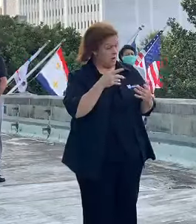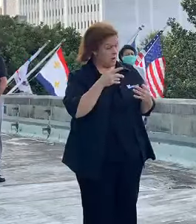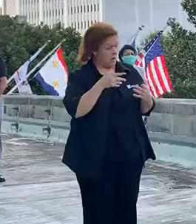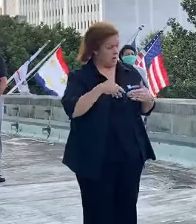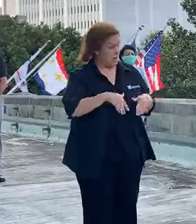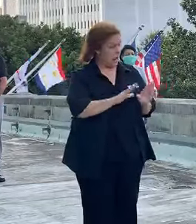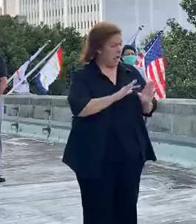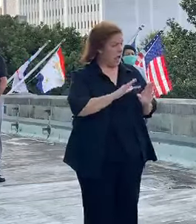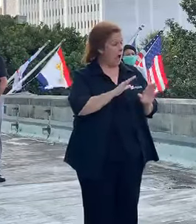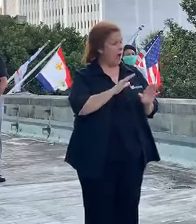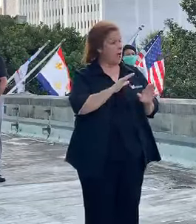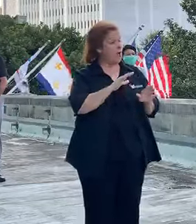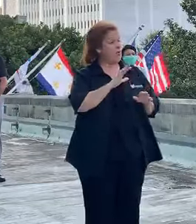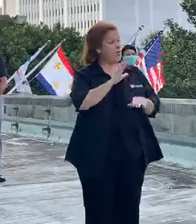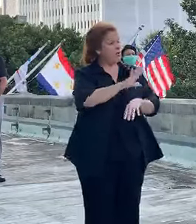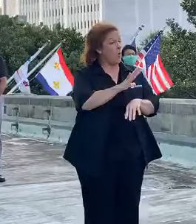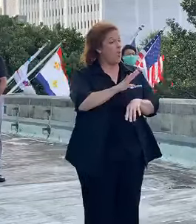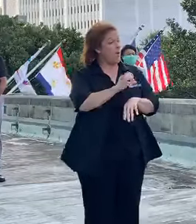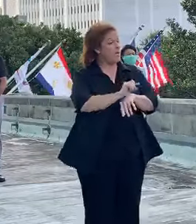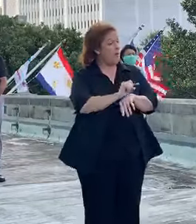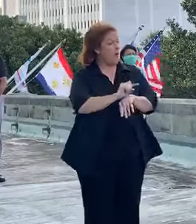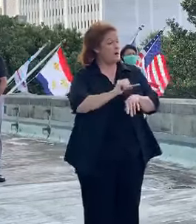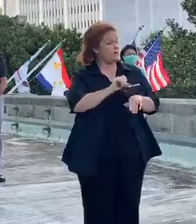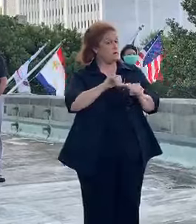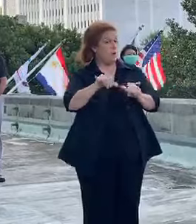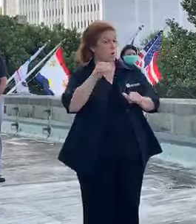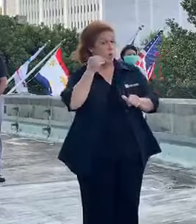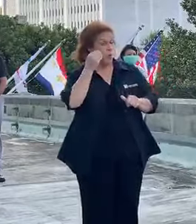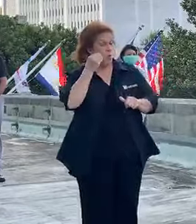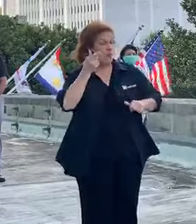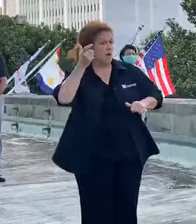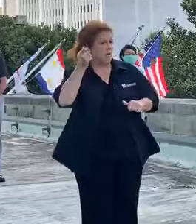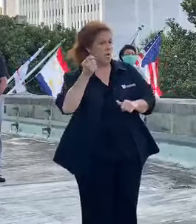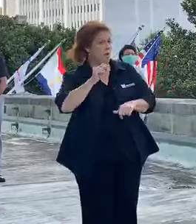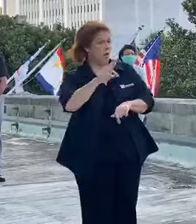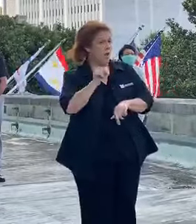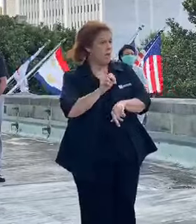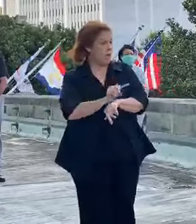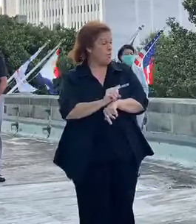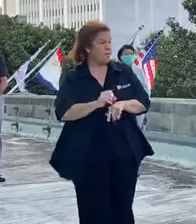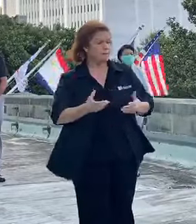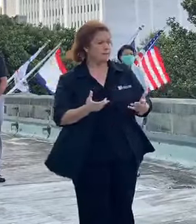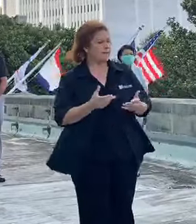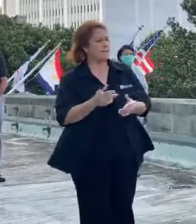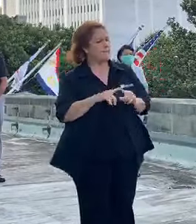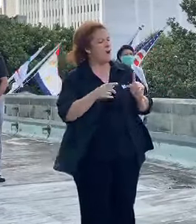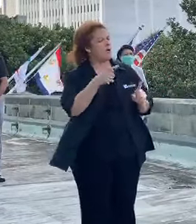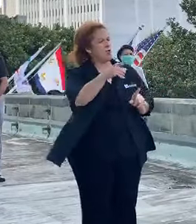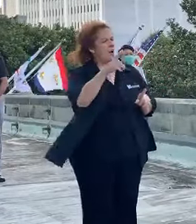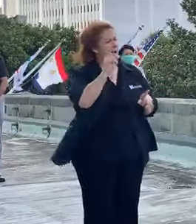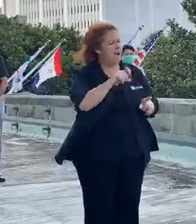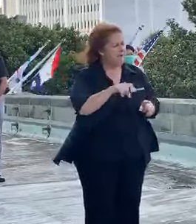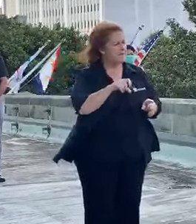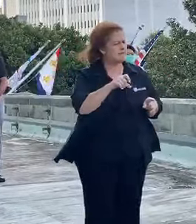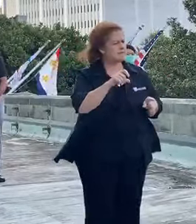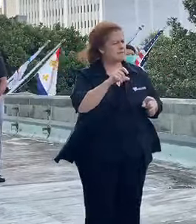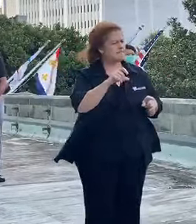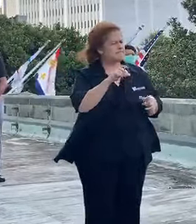home and get that unemployment. Do the math for yourself. Just because you can does not mean you ought